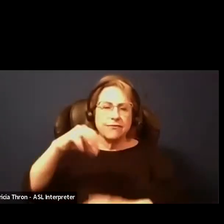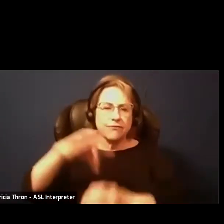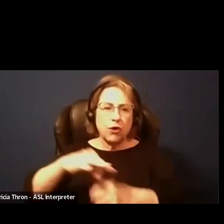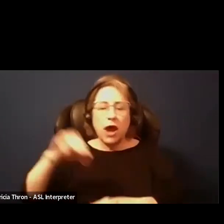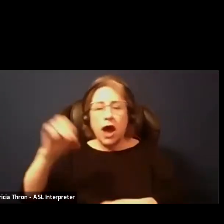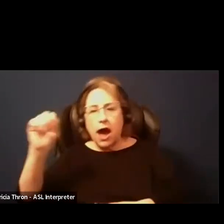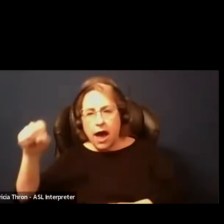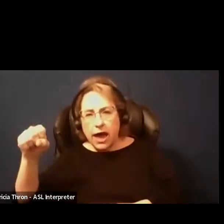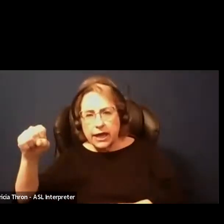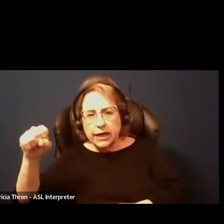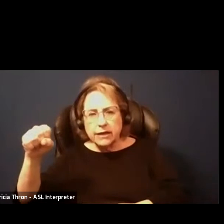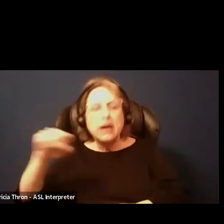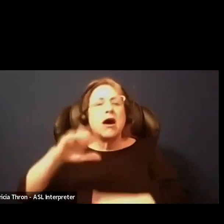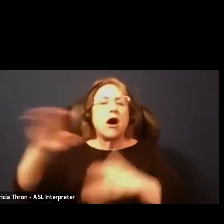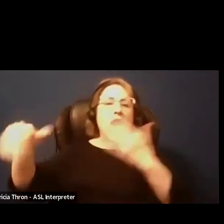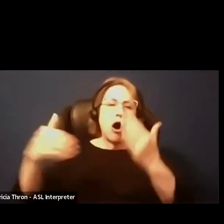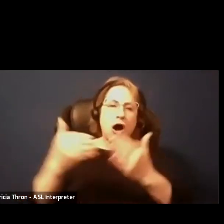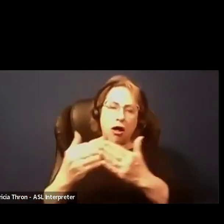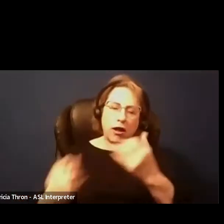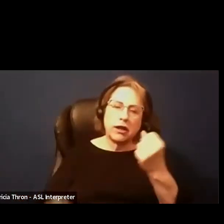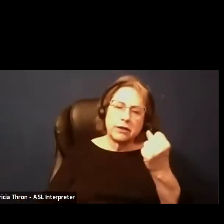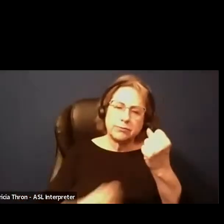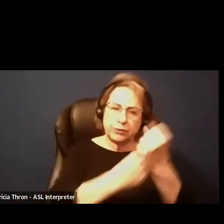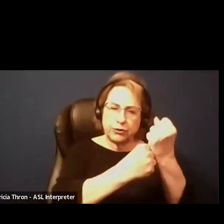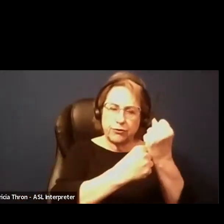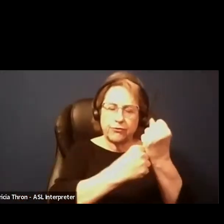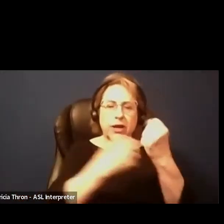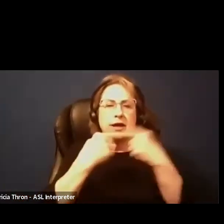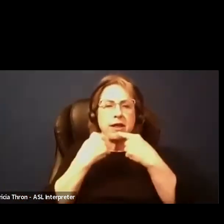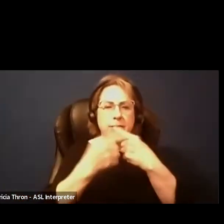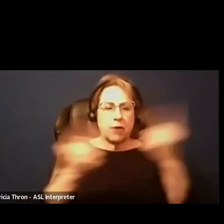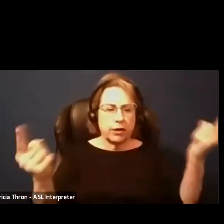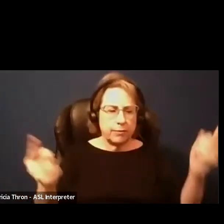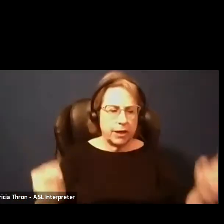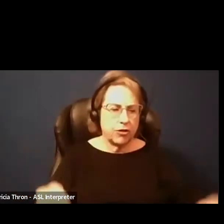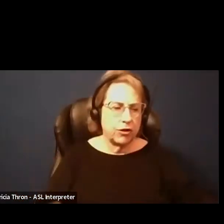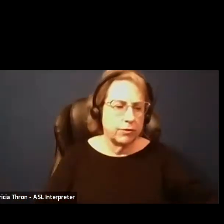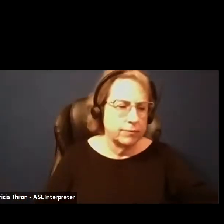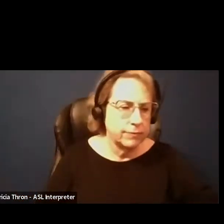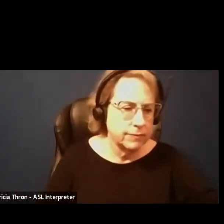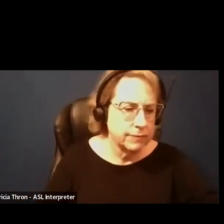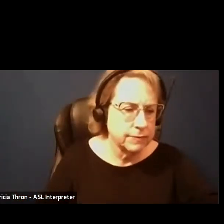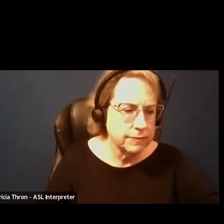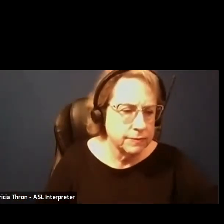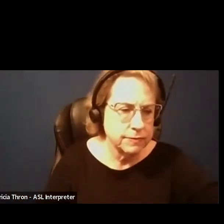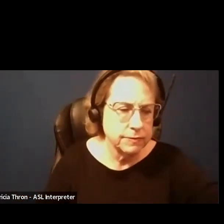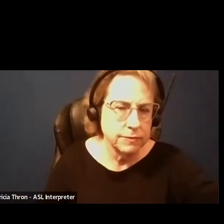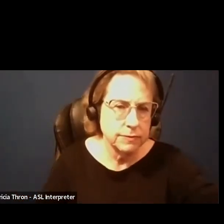Aye. Unanimously approving the proclamation. Thank you. Okay.